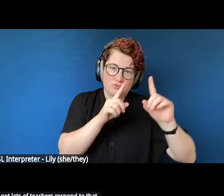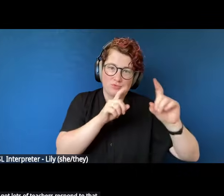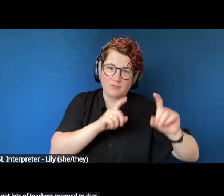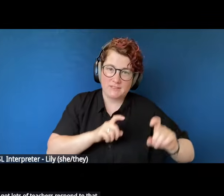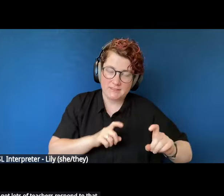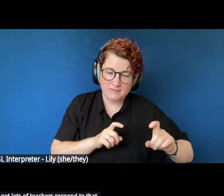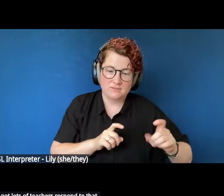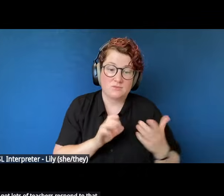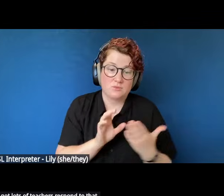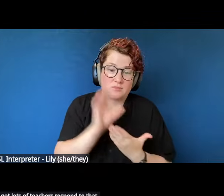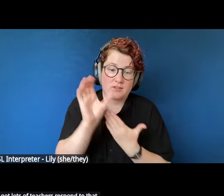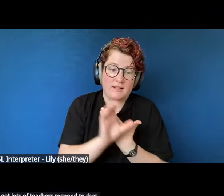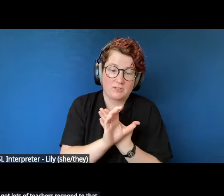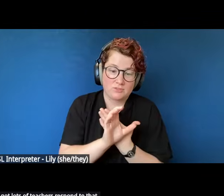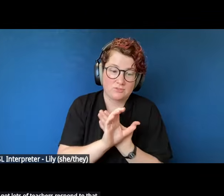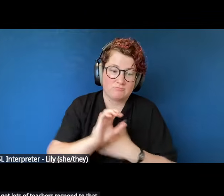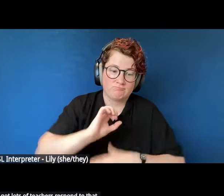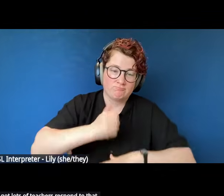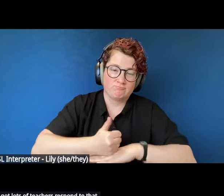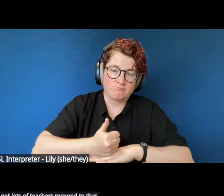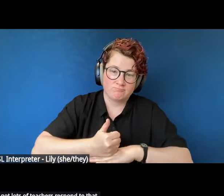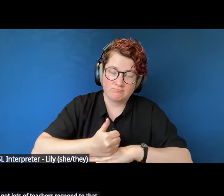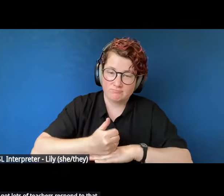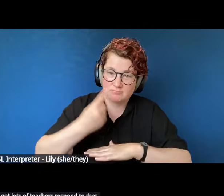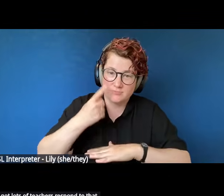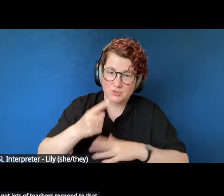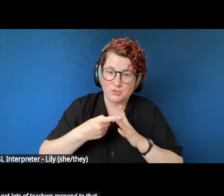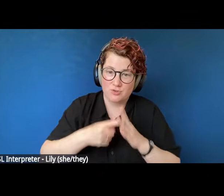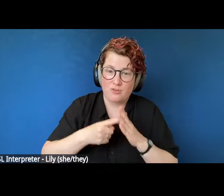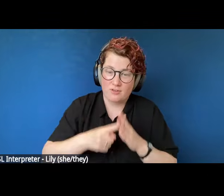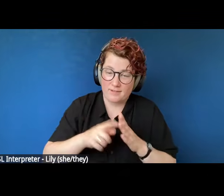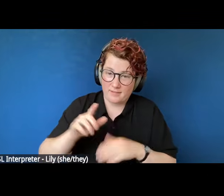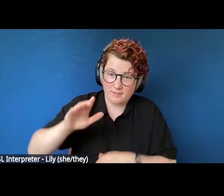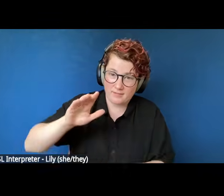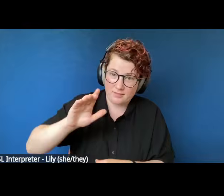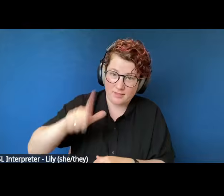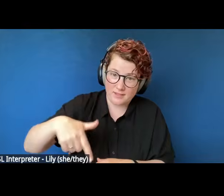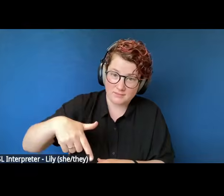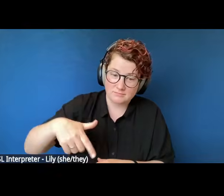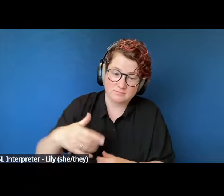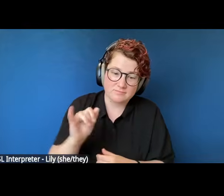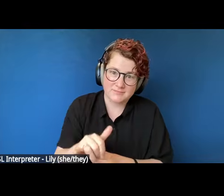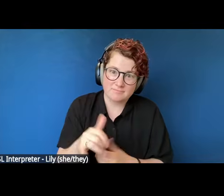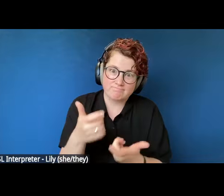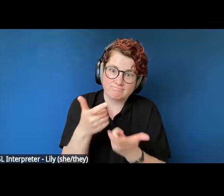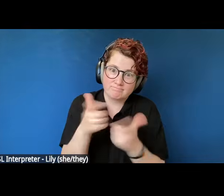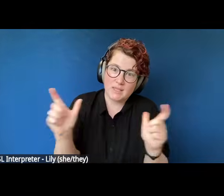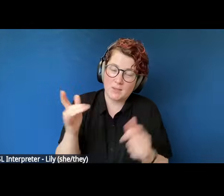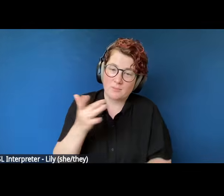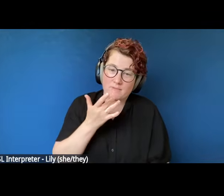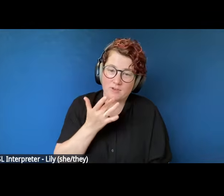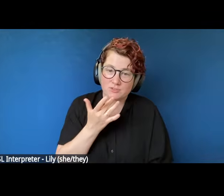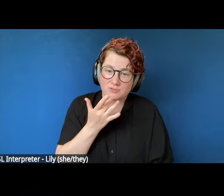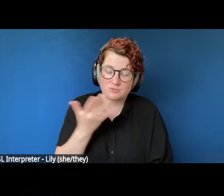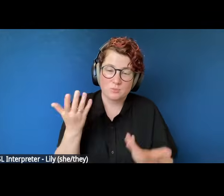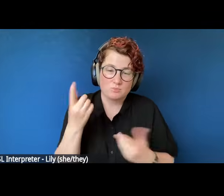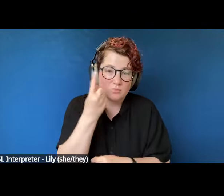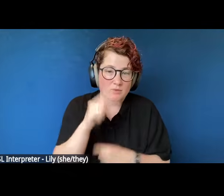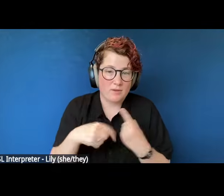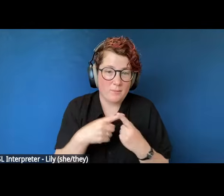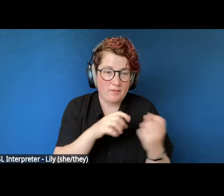winter break starting late was the vast preference in the survey, so I wonder about, you know, the feedback,